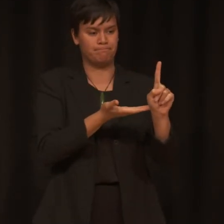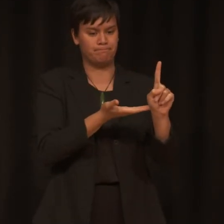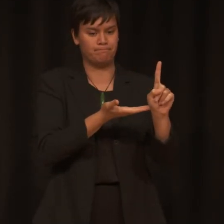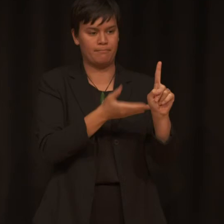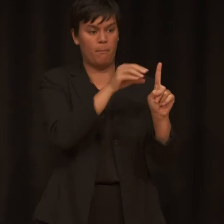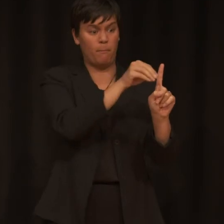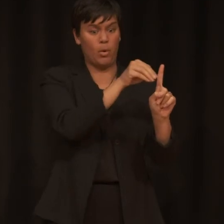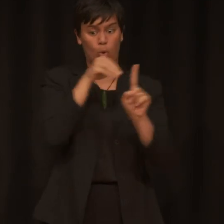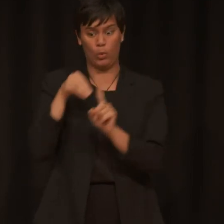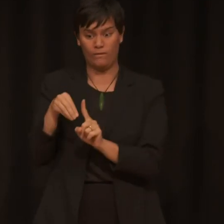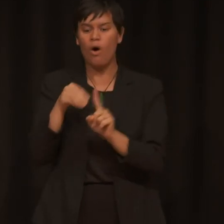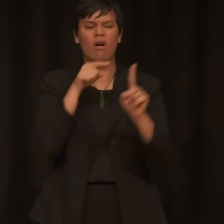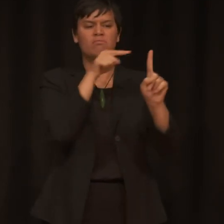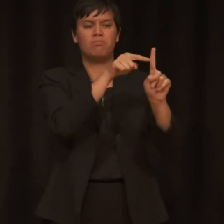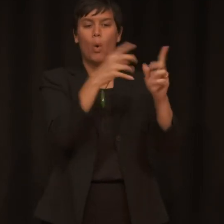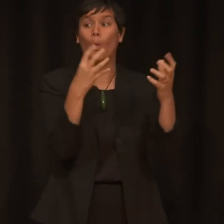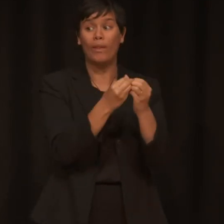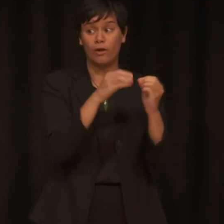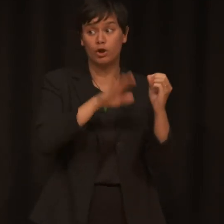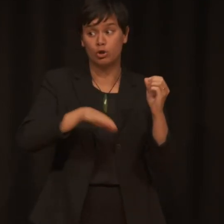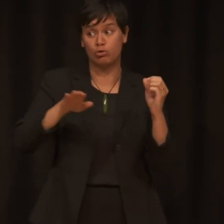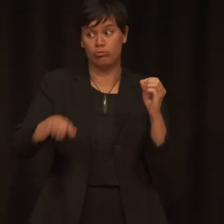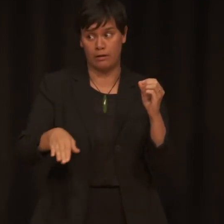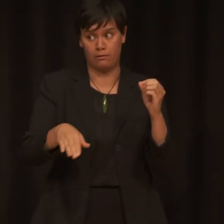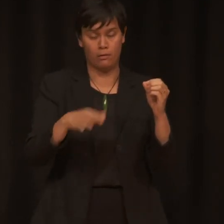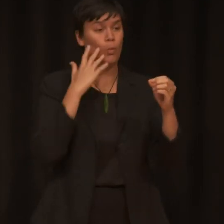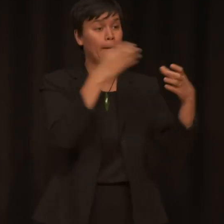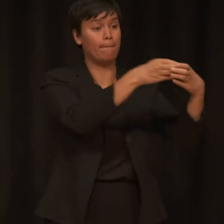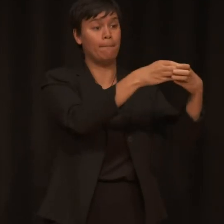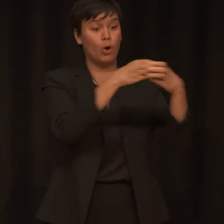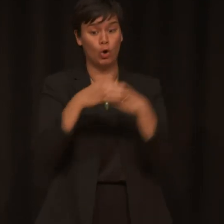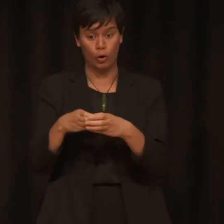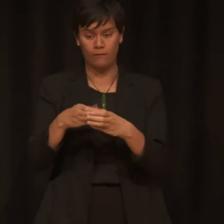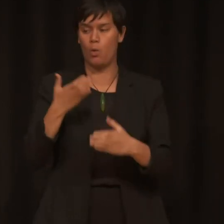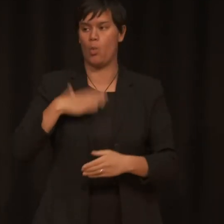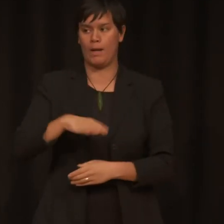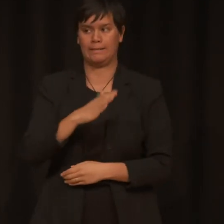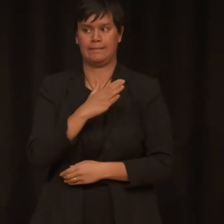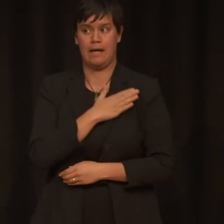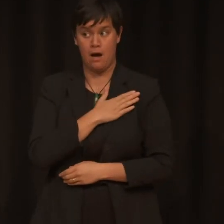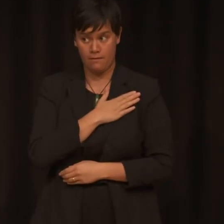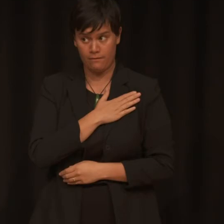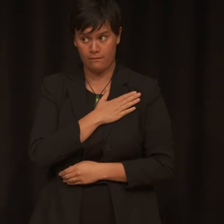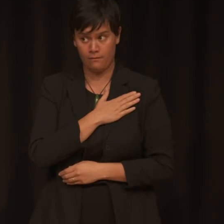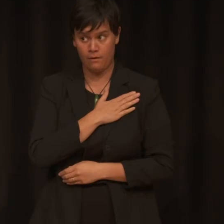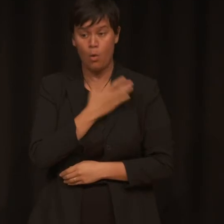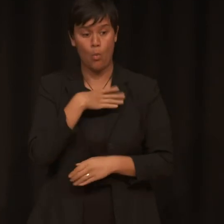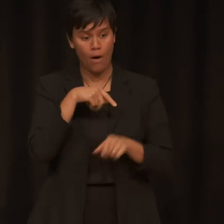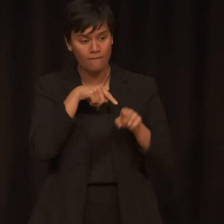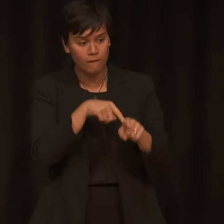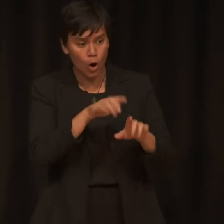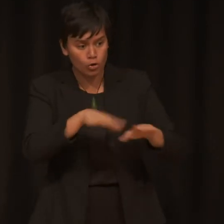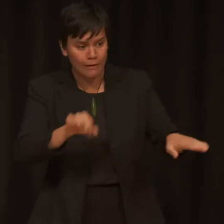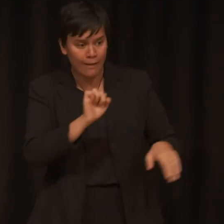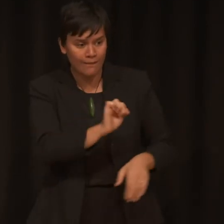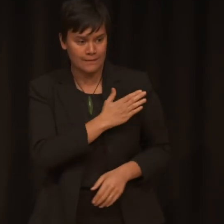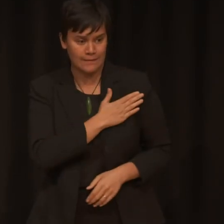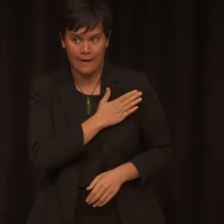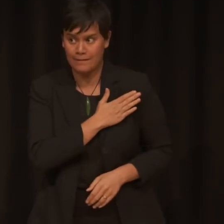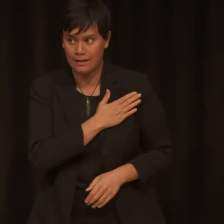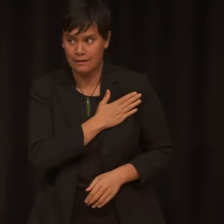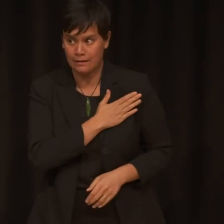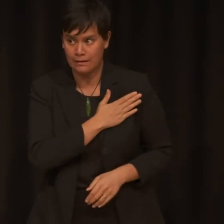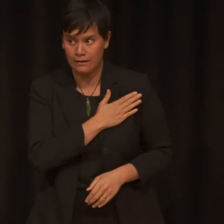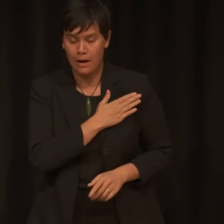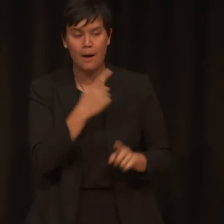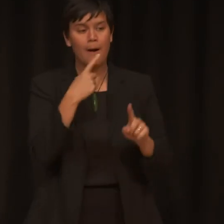individual and children in question, that it is done safely, with the best interests of the children, but also safety of New Zealand at